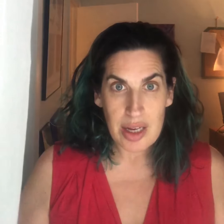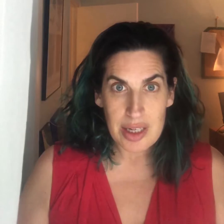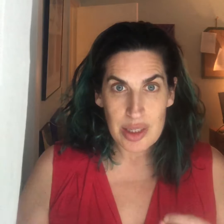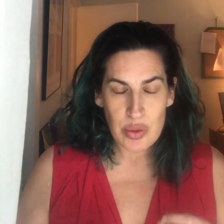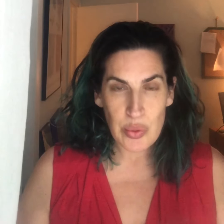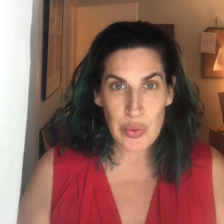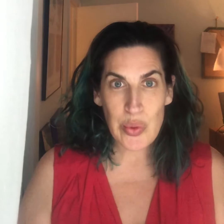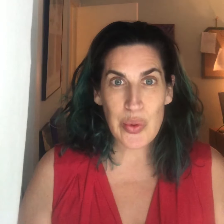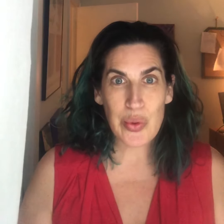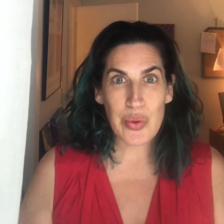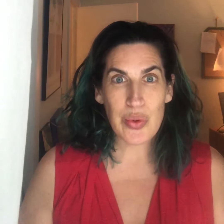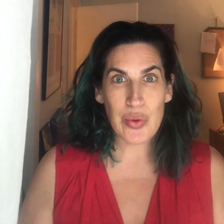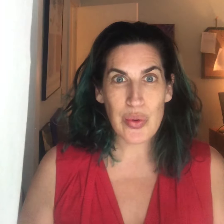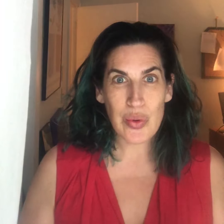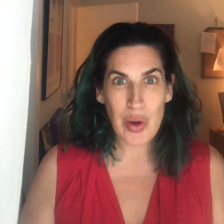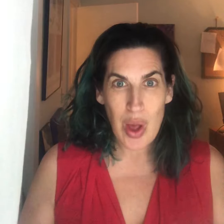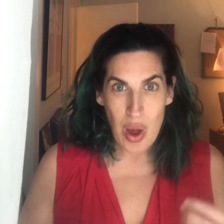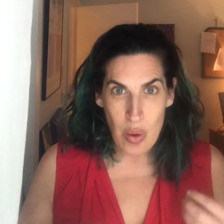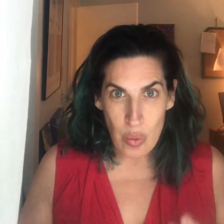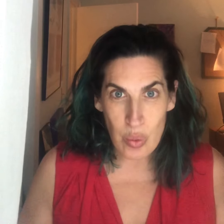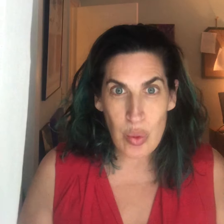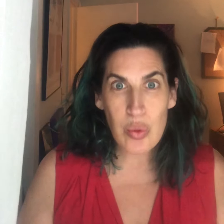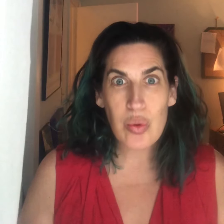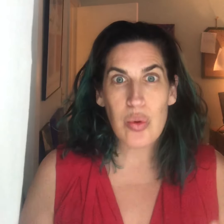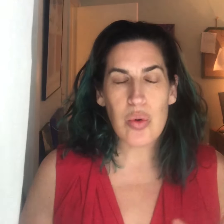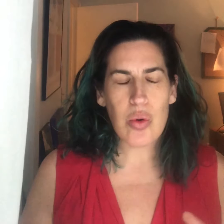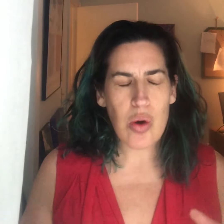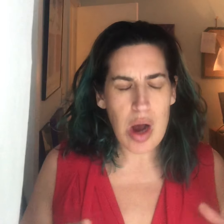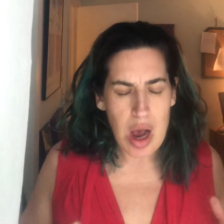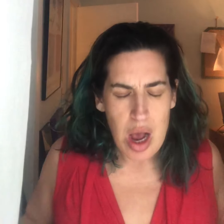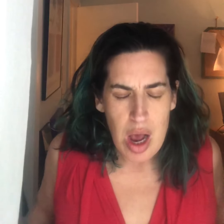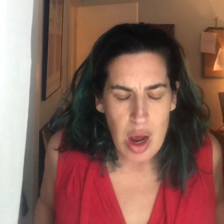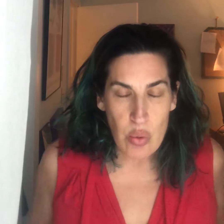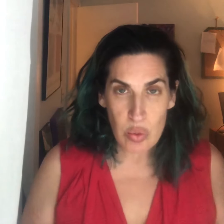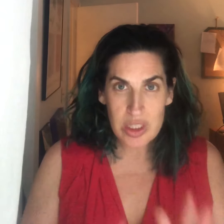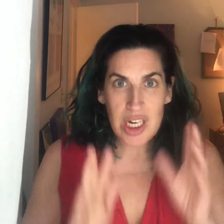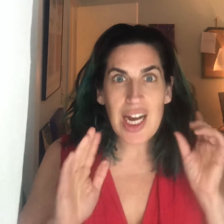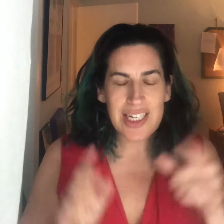Oof Oof Oof Oof Oof Oof